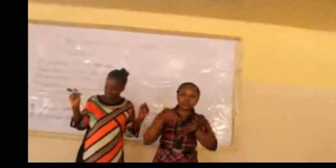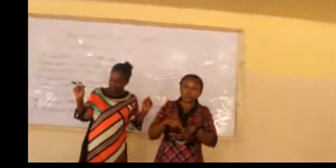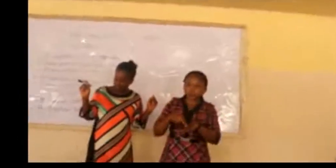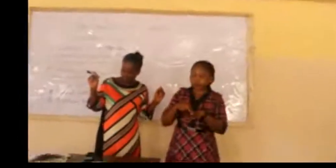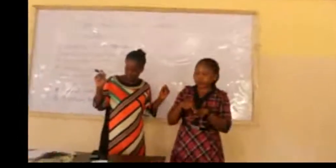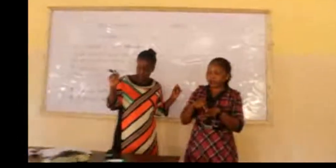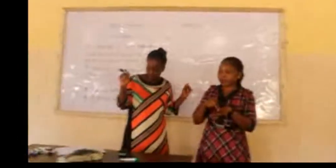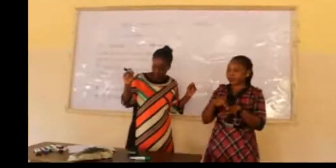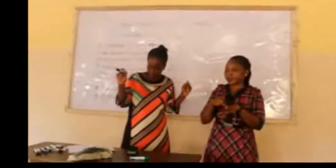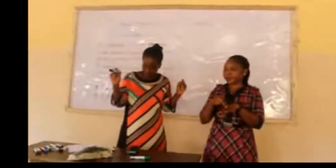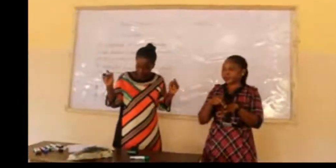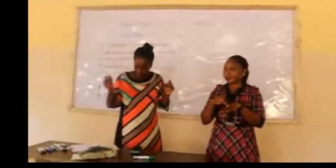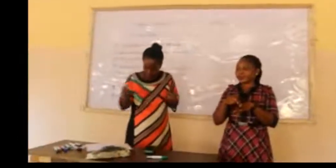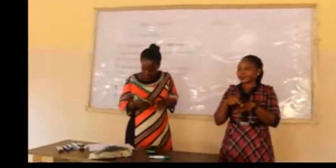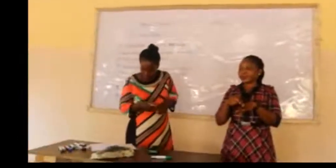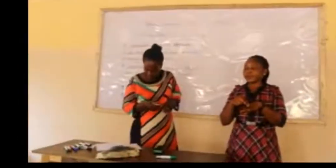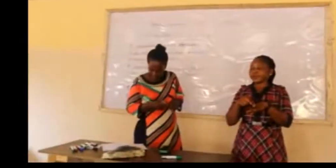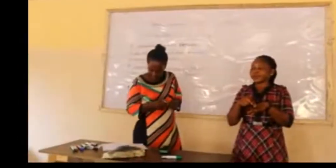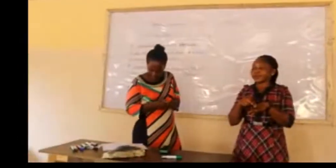that exists.